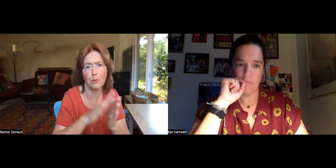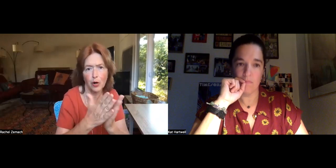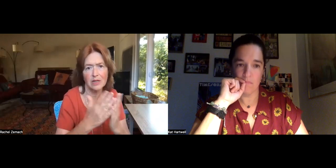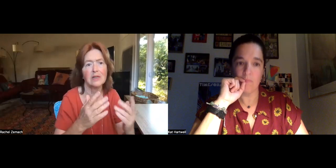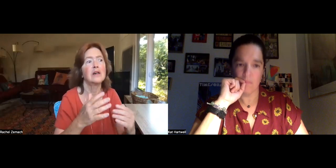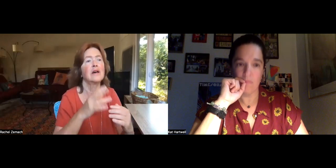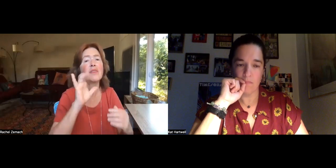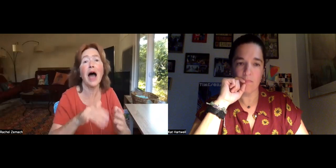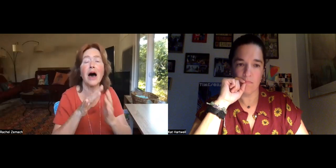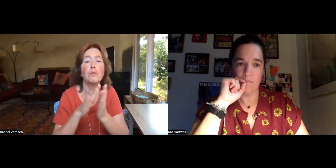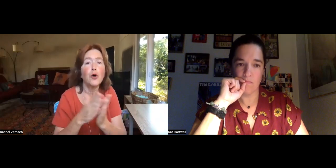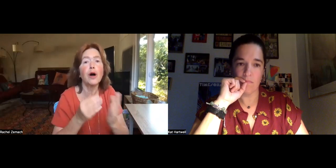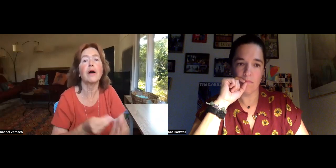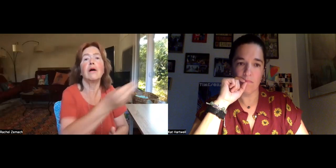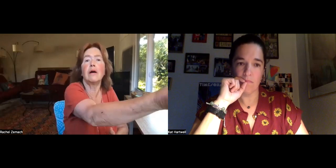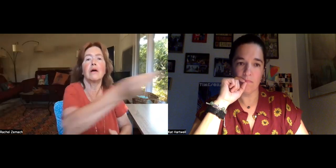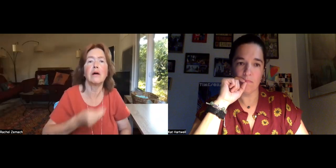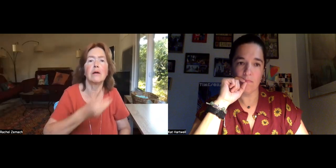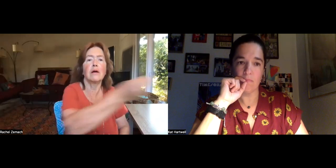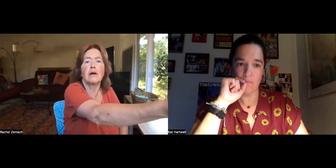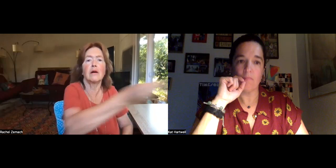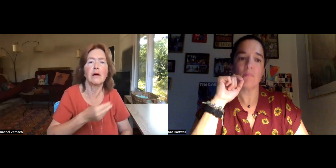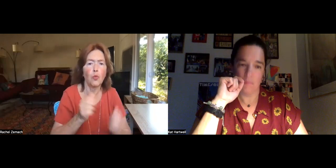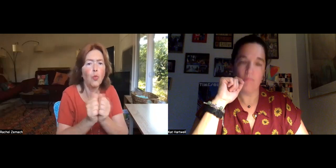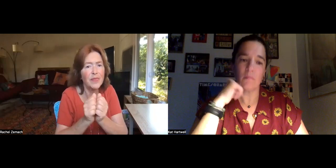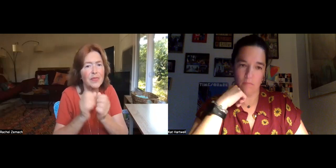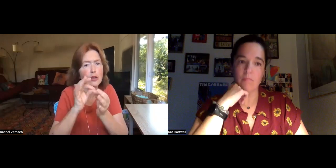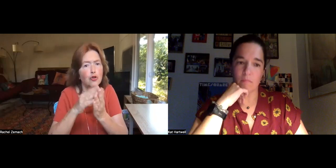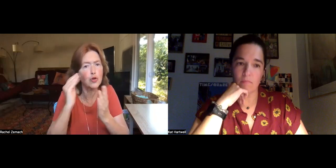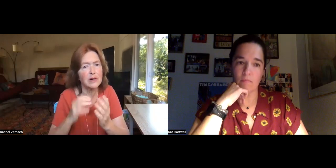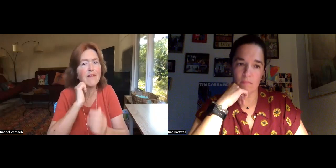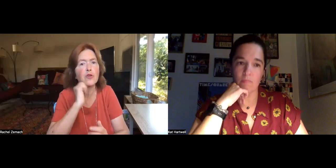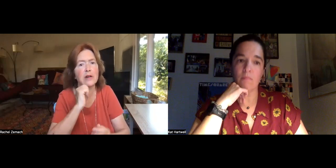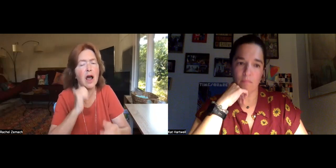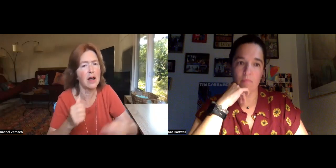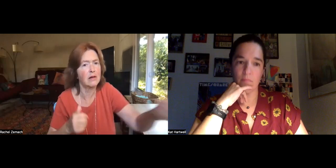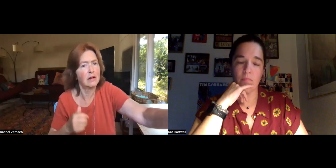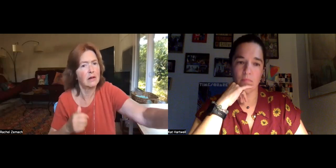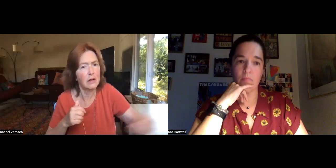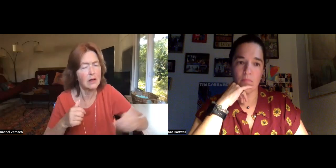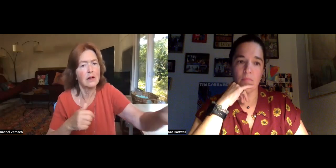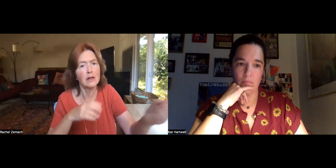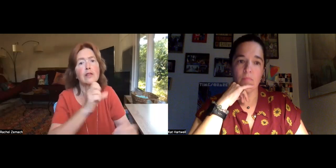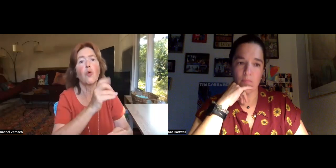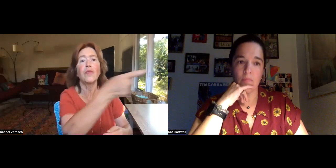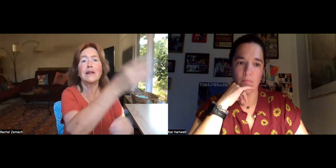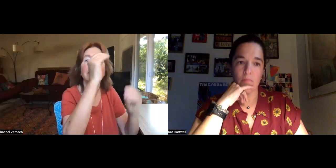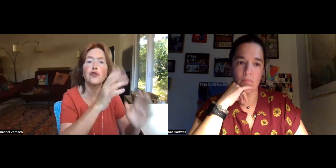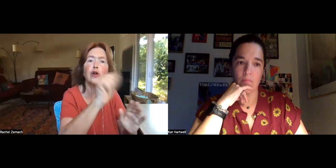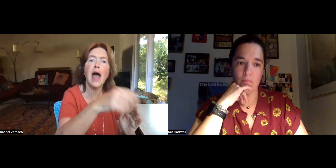book. That book, with the student every day. So the teacher